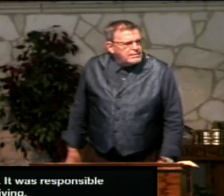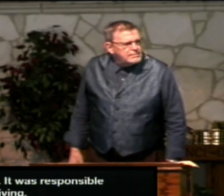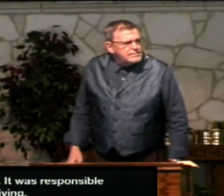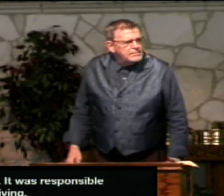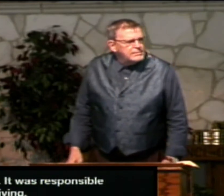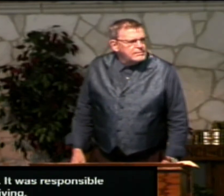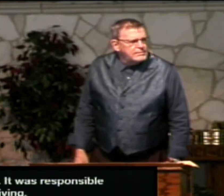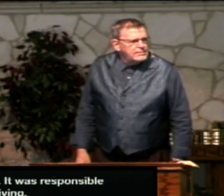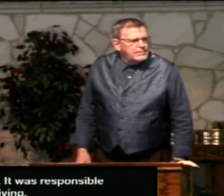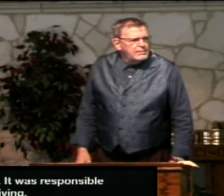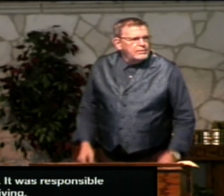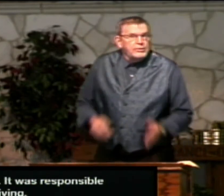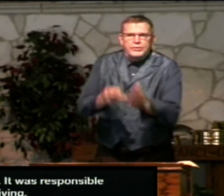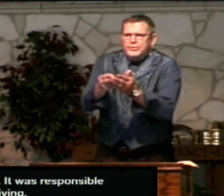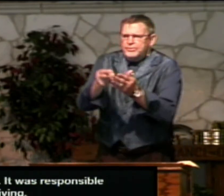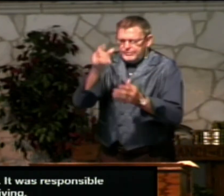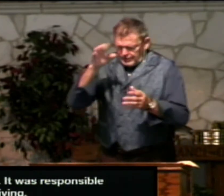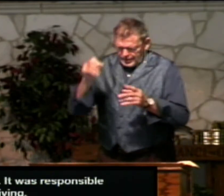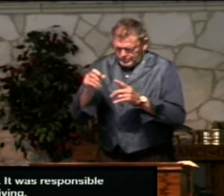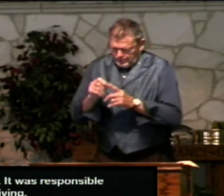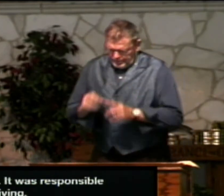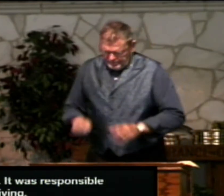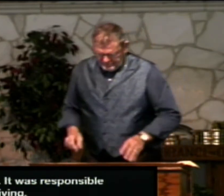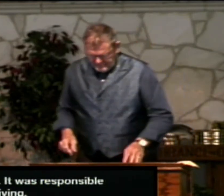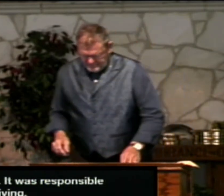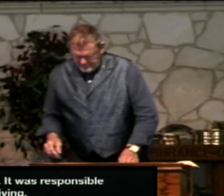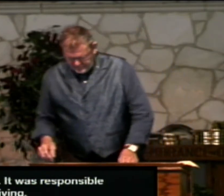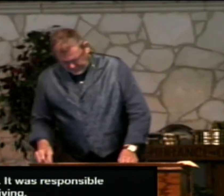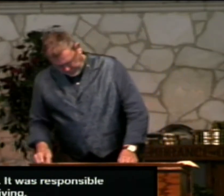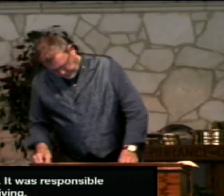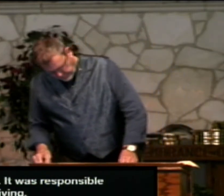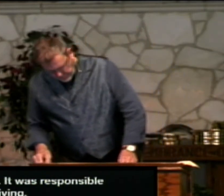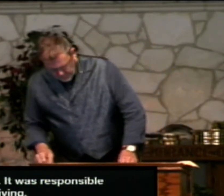speaks the truth of God's word.